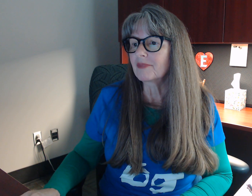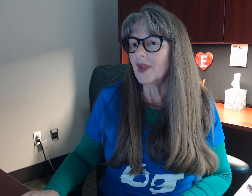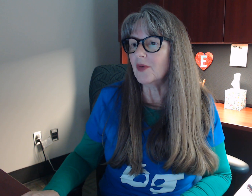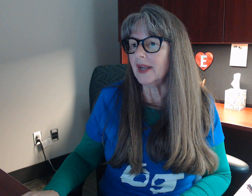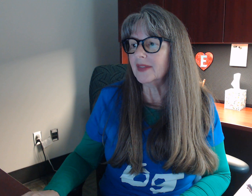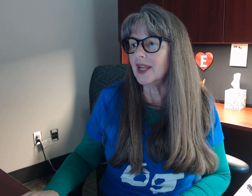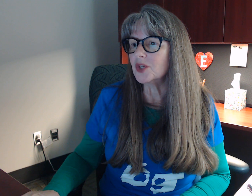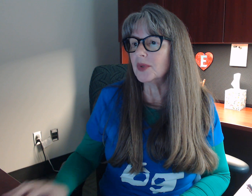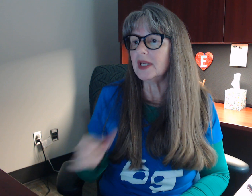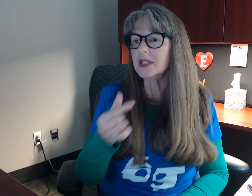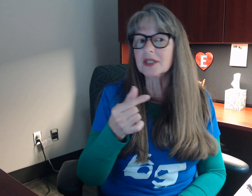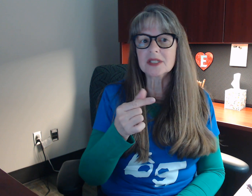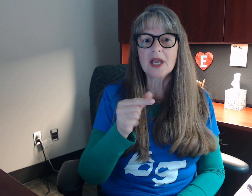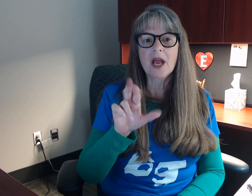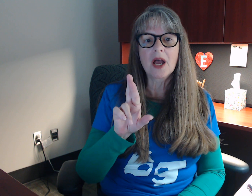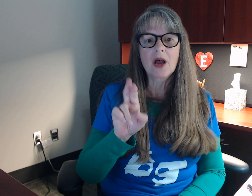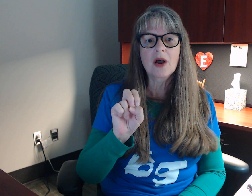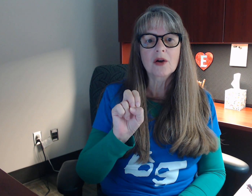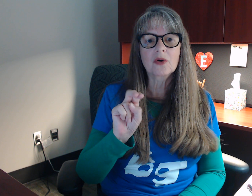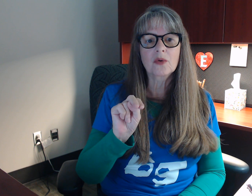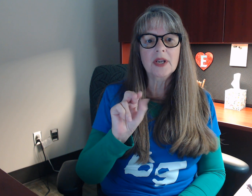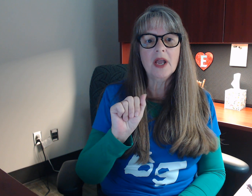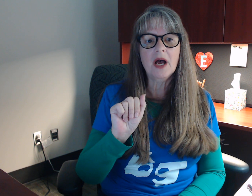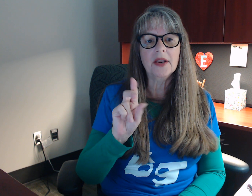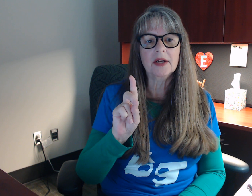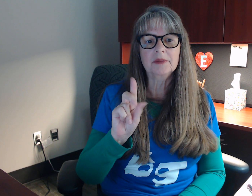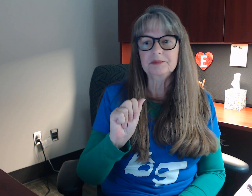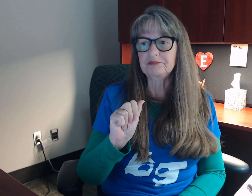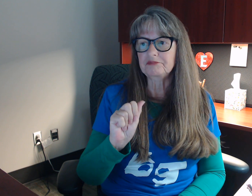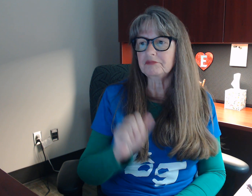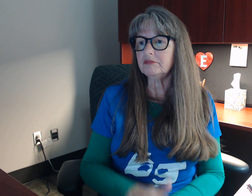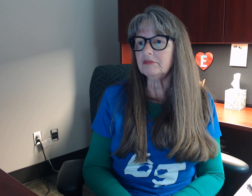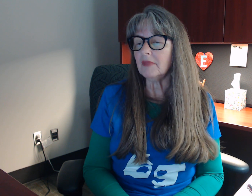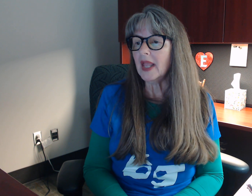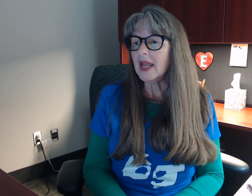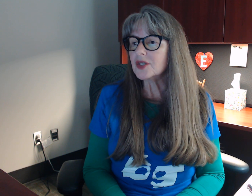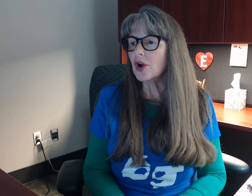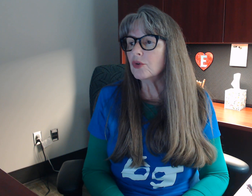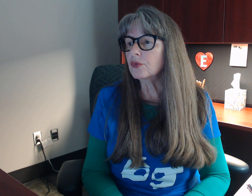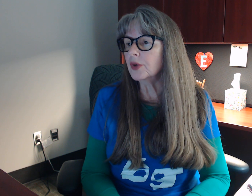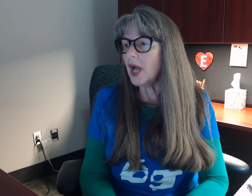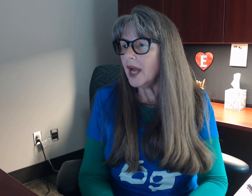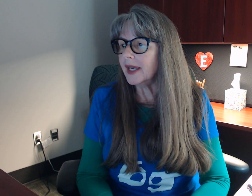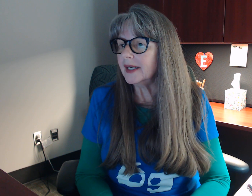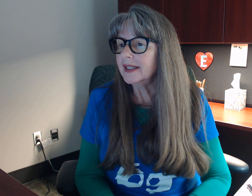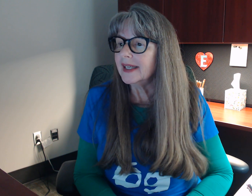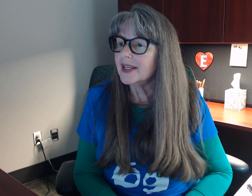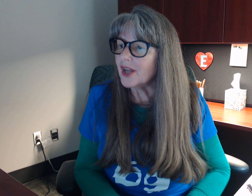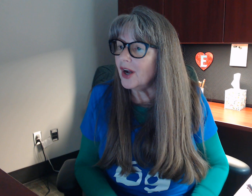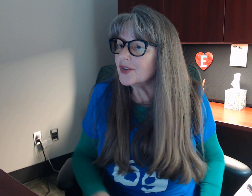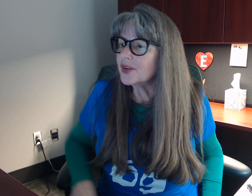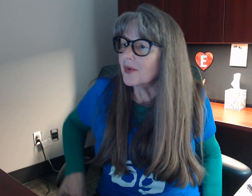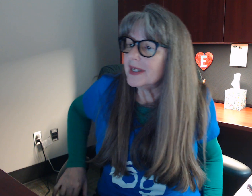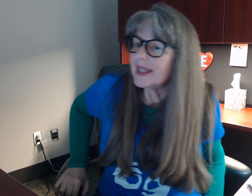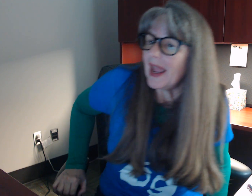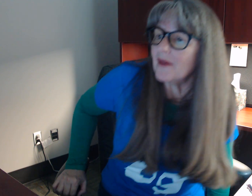Okay, the next one is Grenada. So Grenada is also, they have a